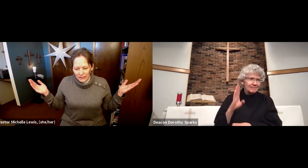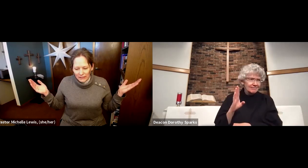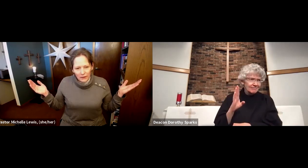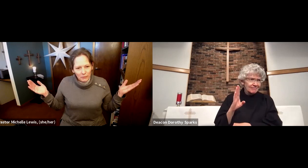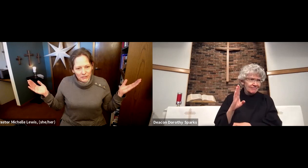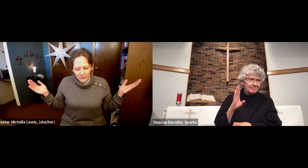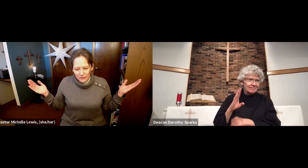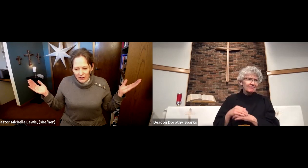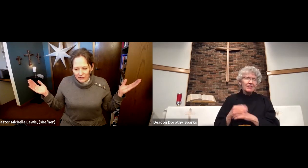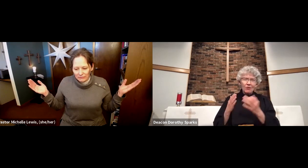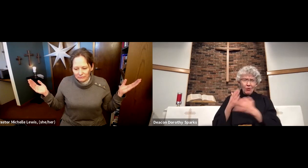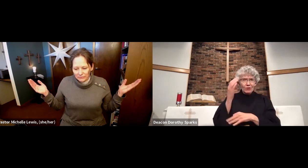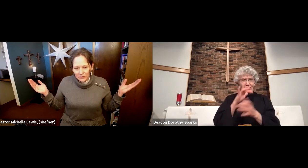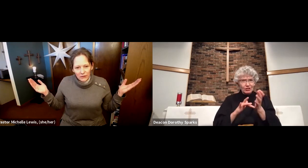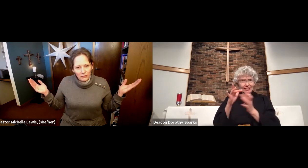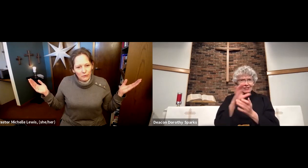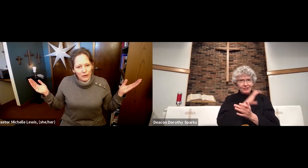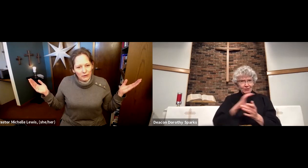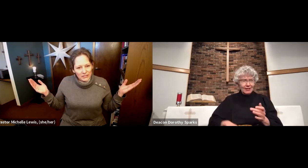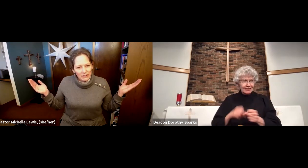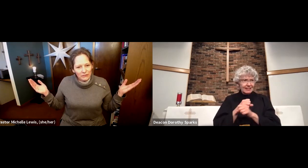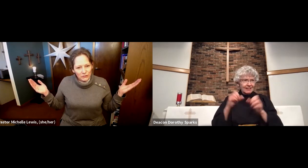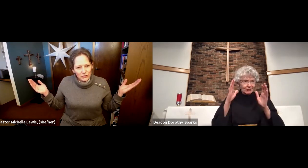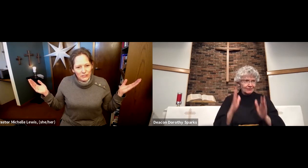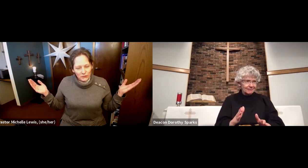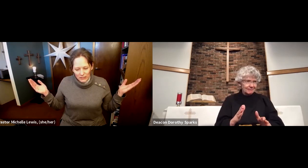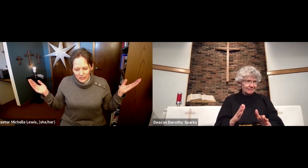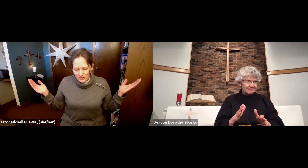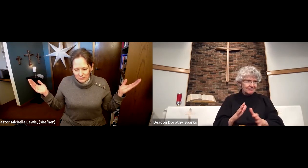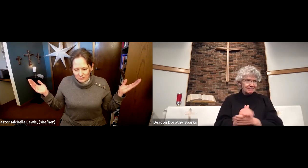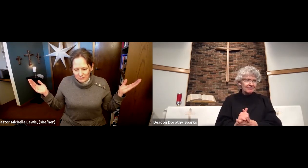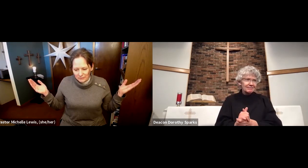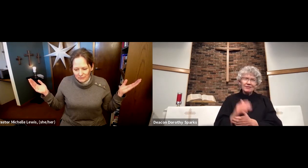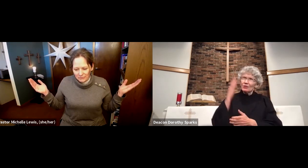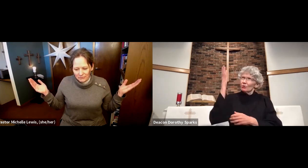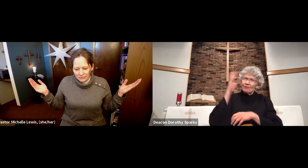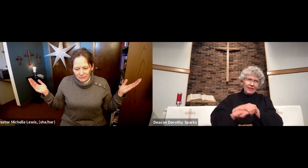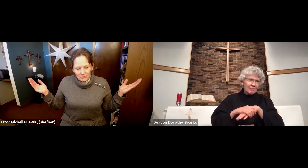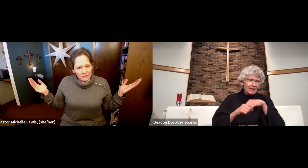Almighty and merciful God, through our Savior, Jesus Christ.